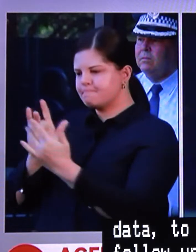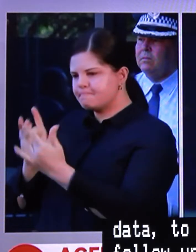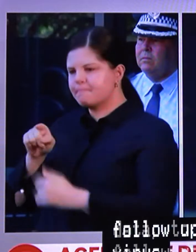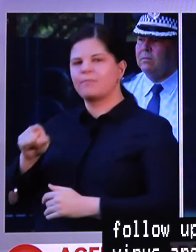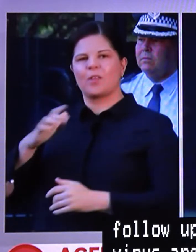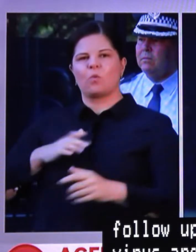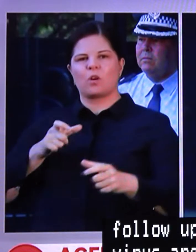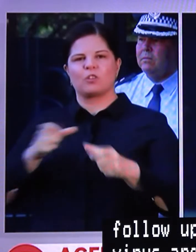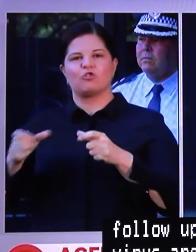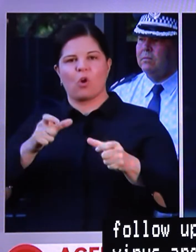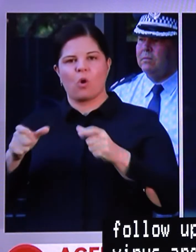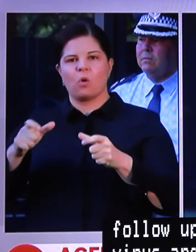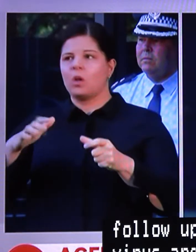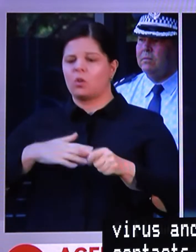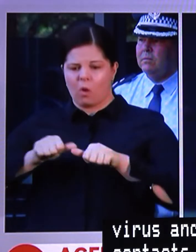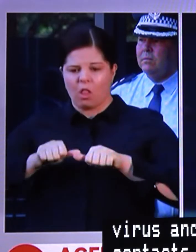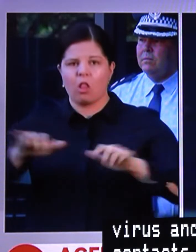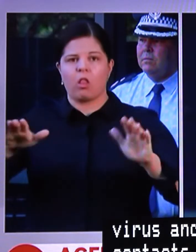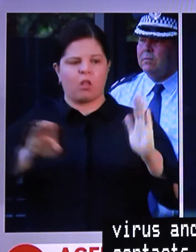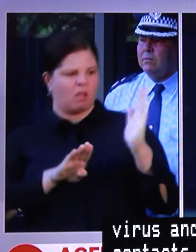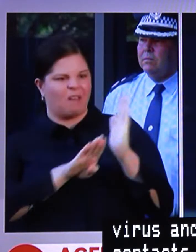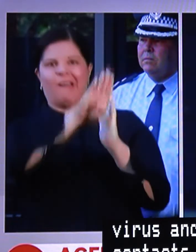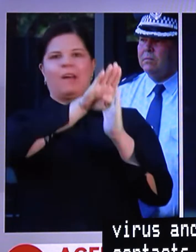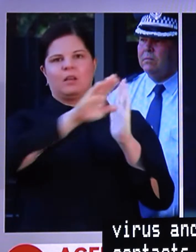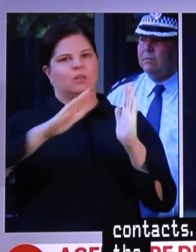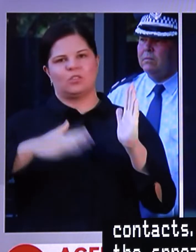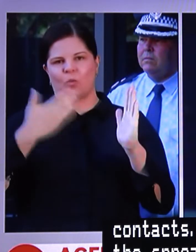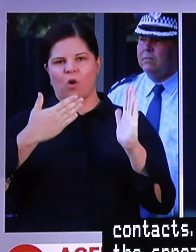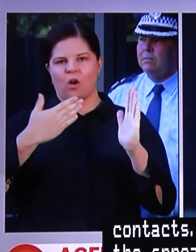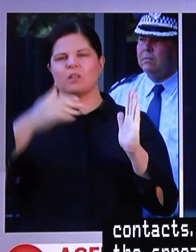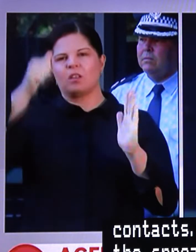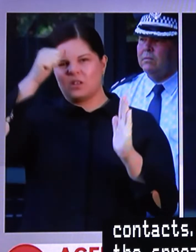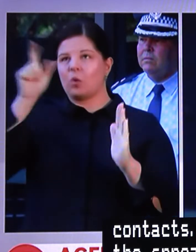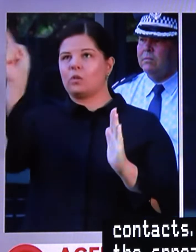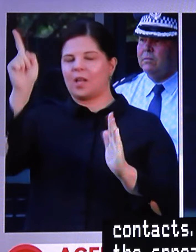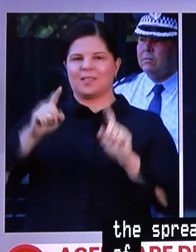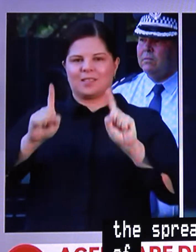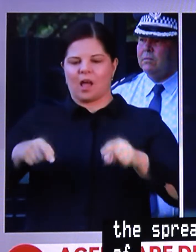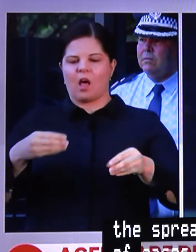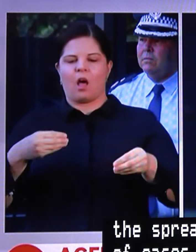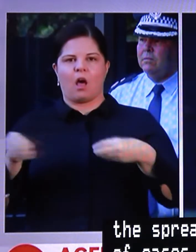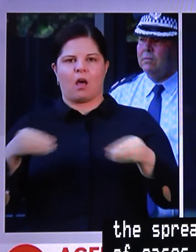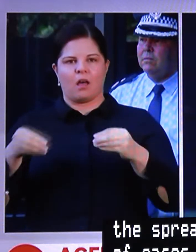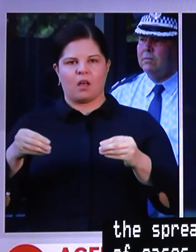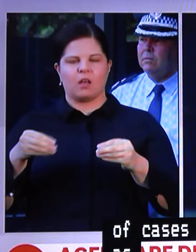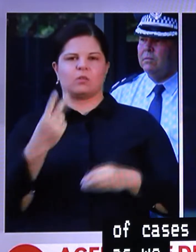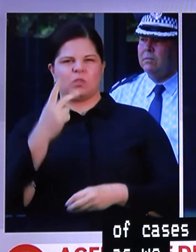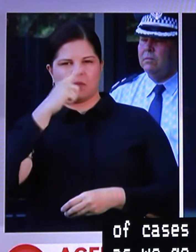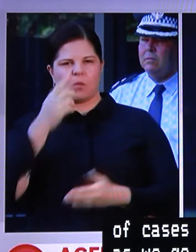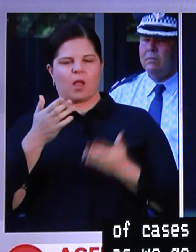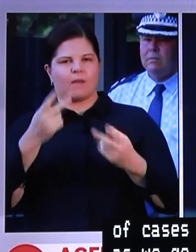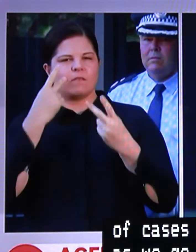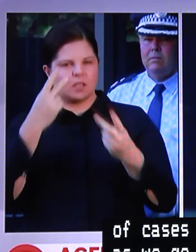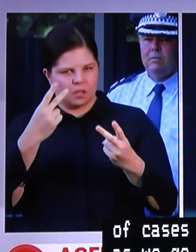sure the number of cases don't become unmanageable as we go through the process of starting to ease restrictions. And I can't stress how